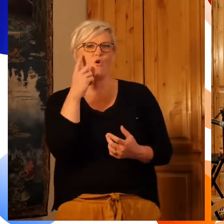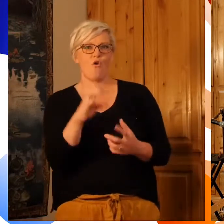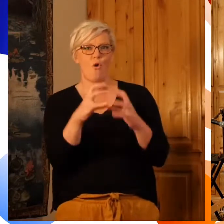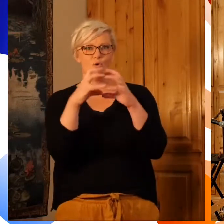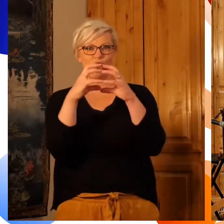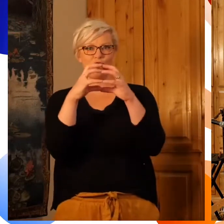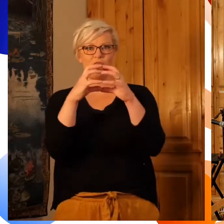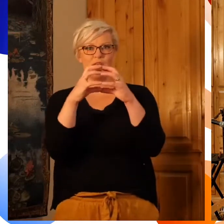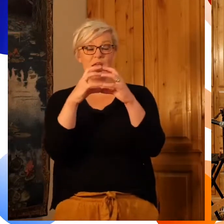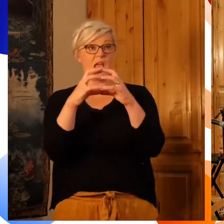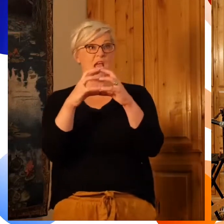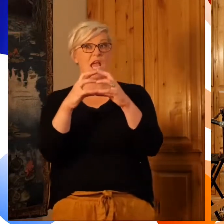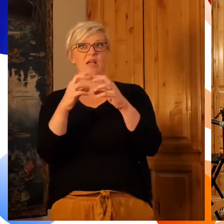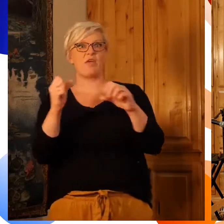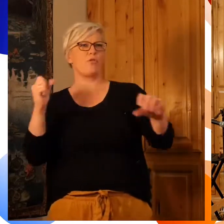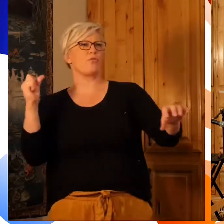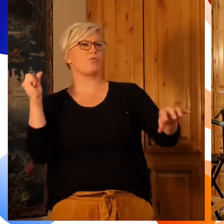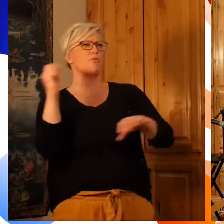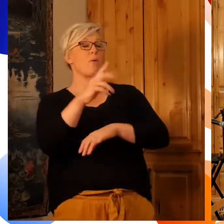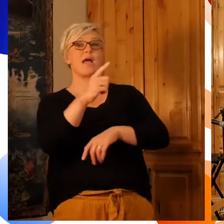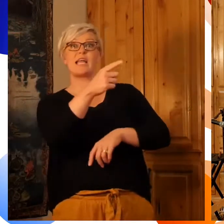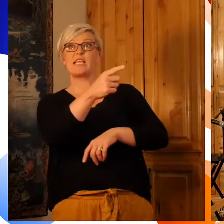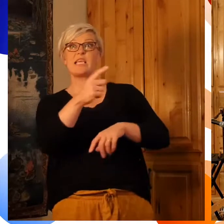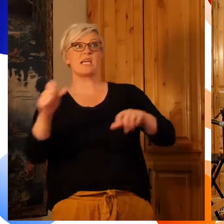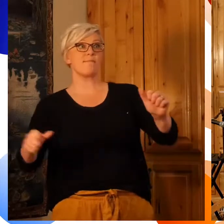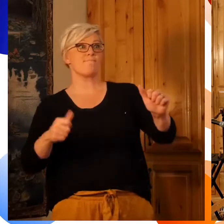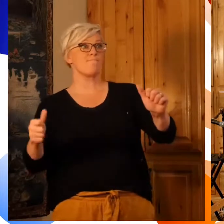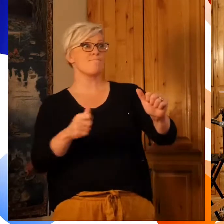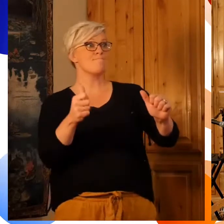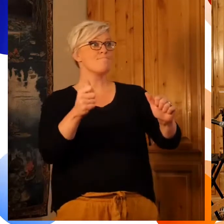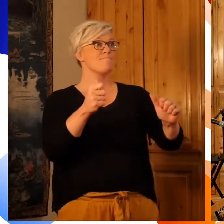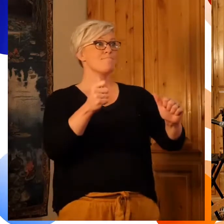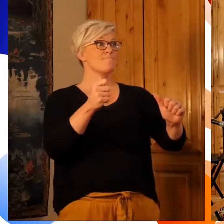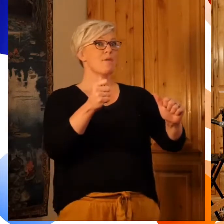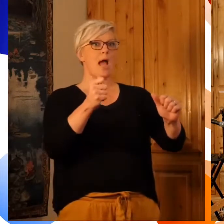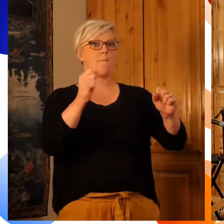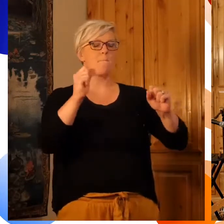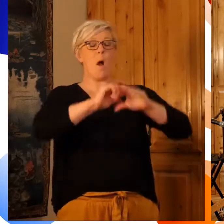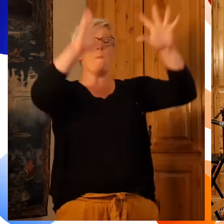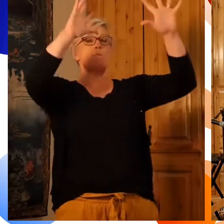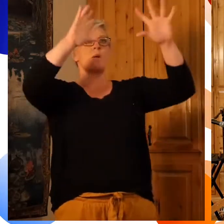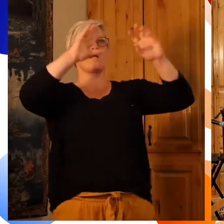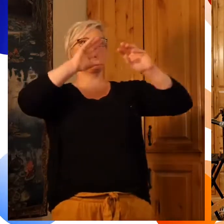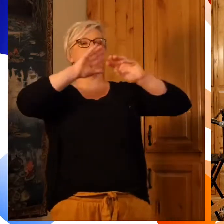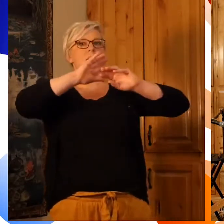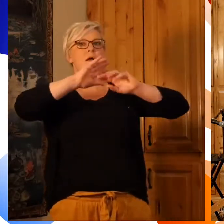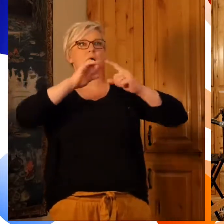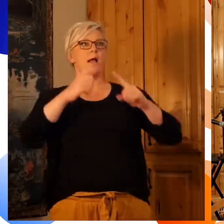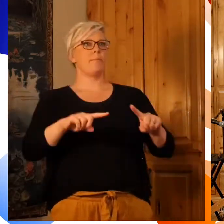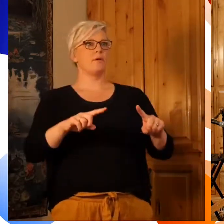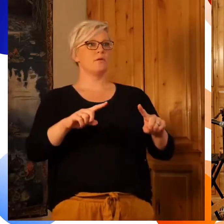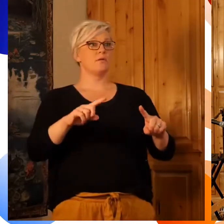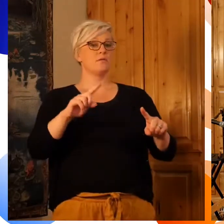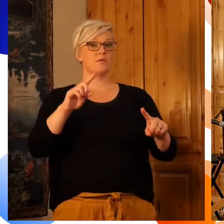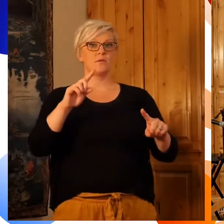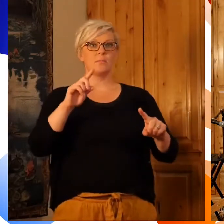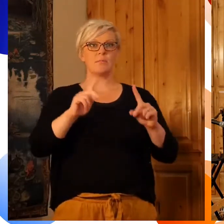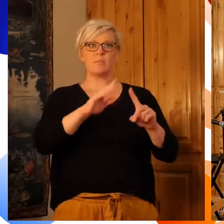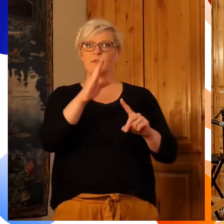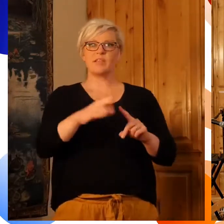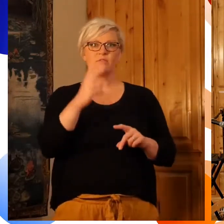went after it, and in a flash of light, he was never heard of or seen in this mortal world again, I swear, the